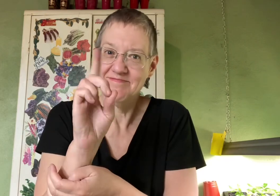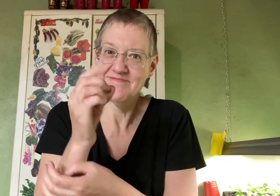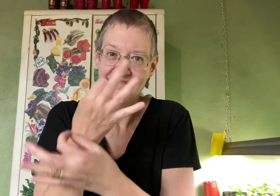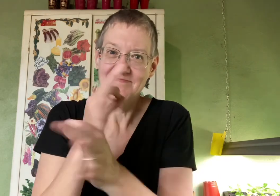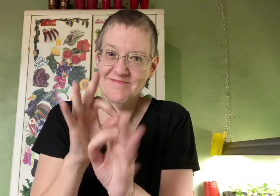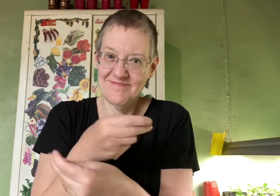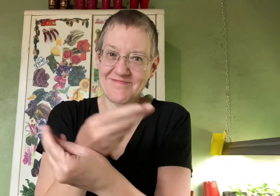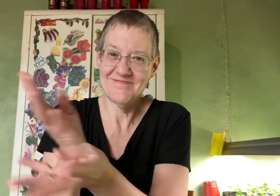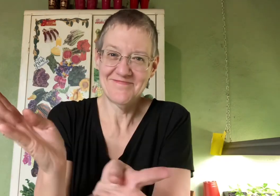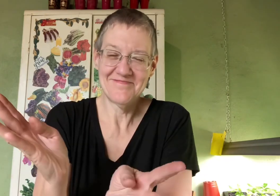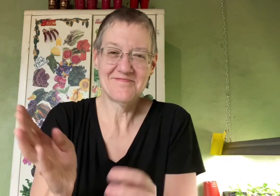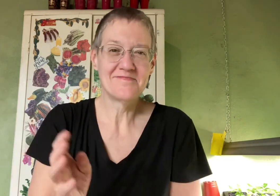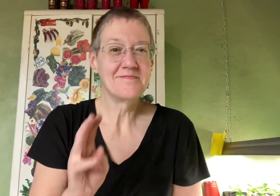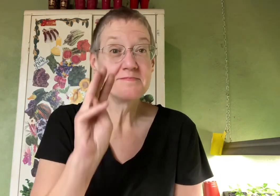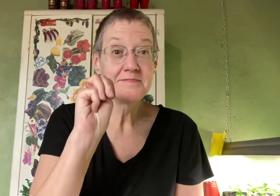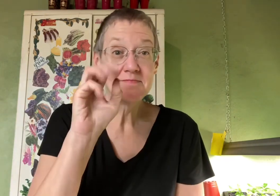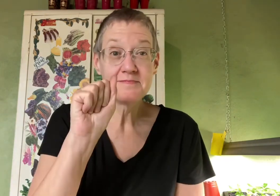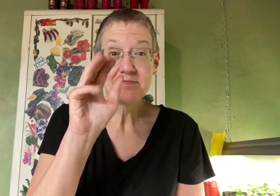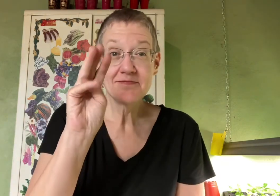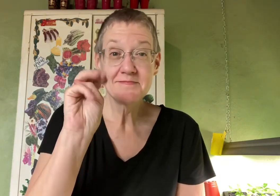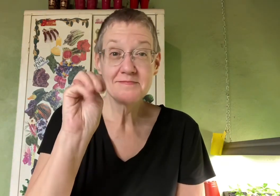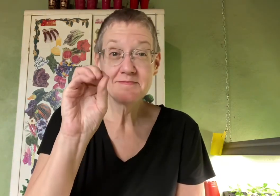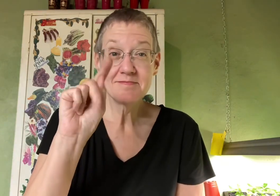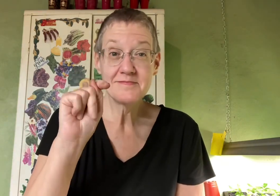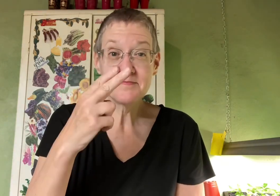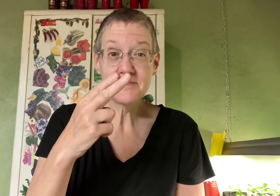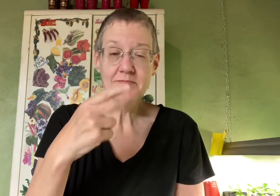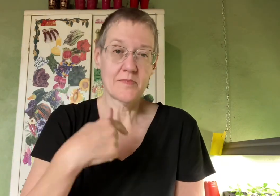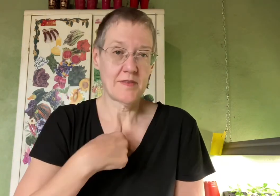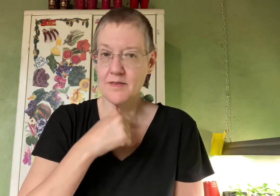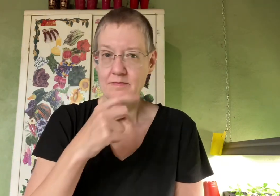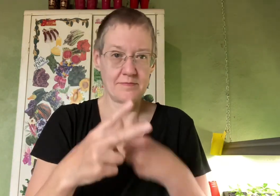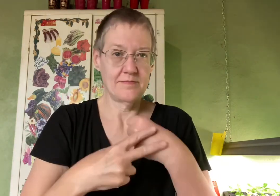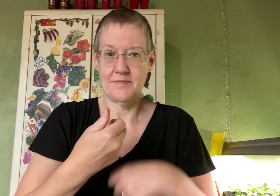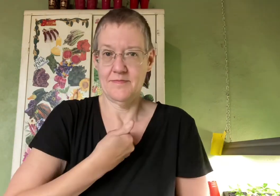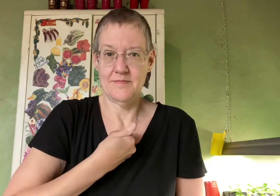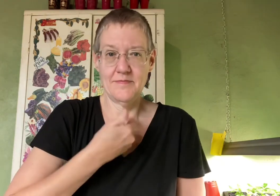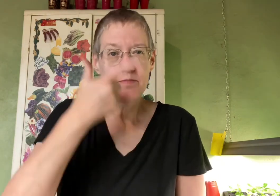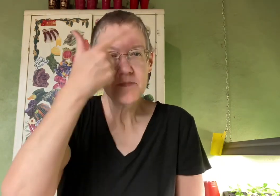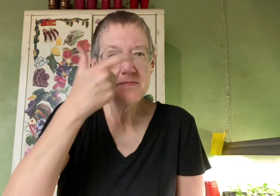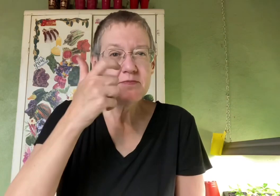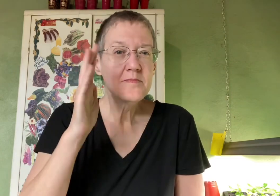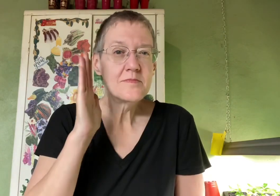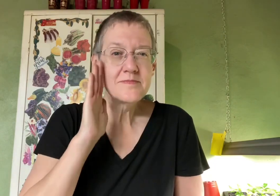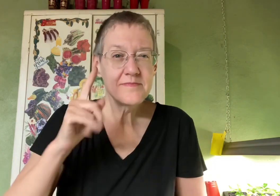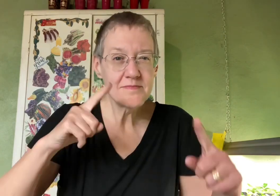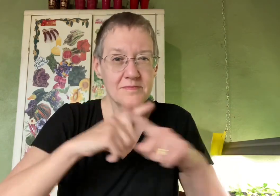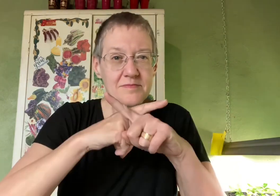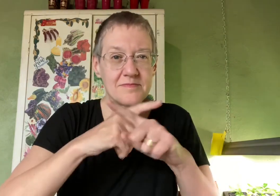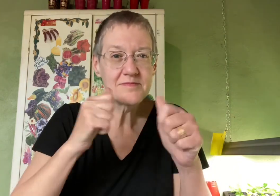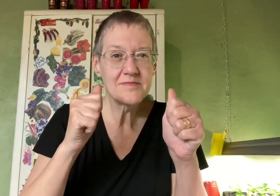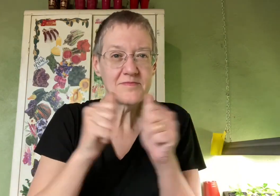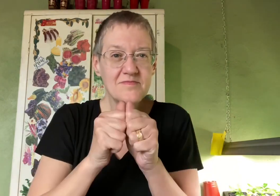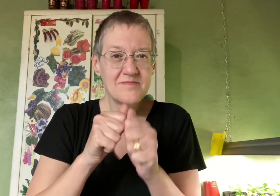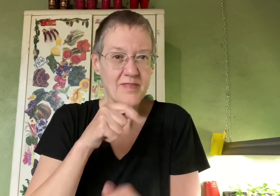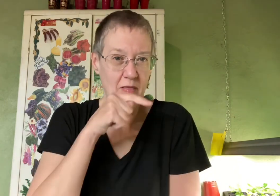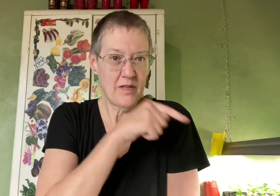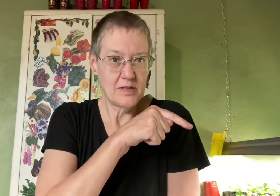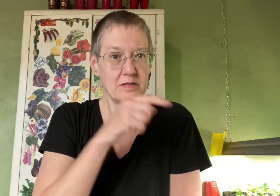even given lots of seeds away. Now the mammoth sunflowers, I don't save those seeds because they cross